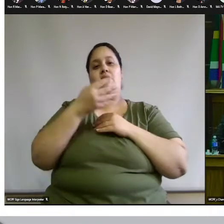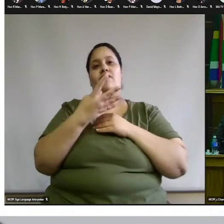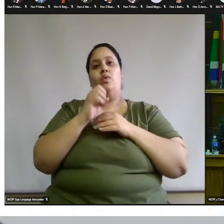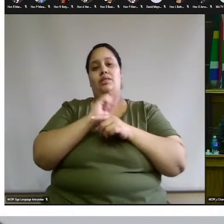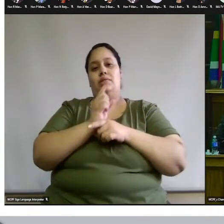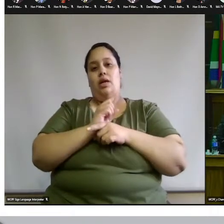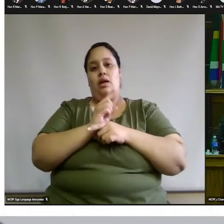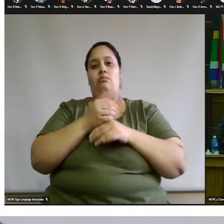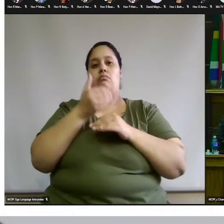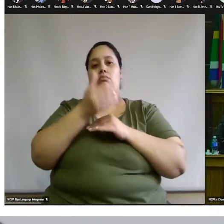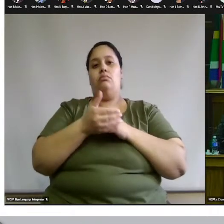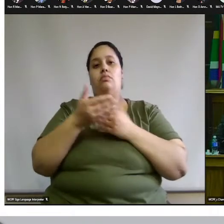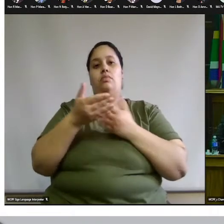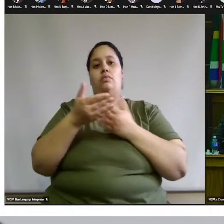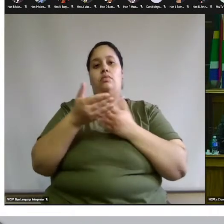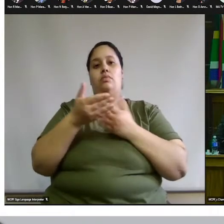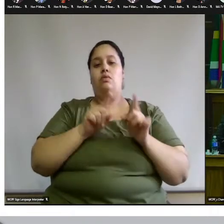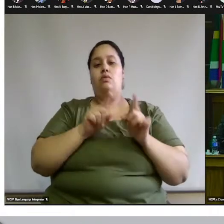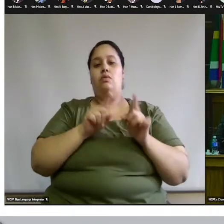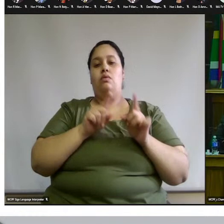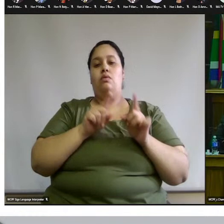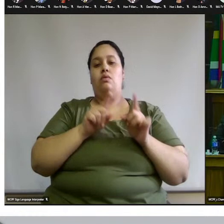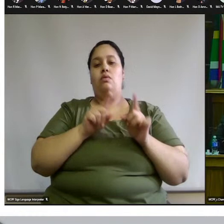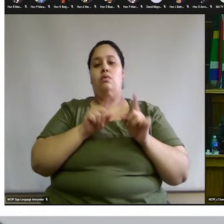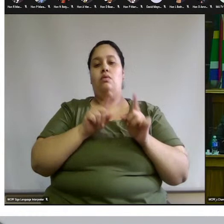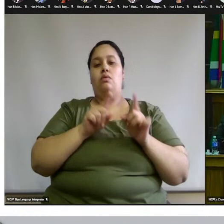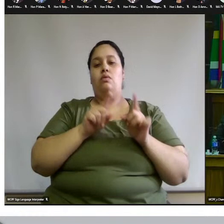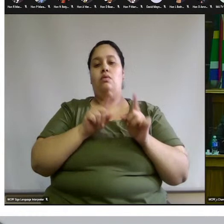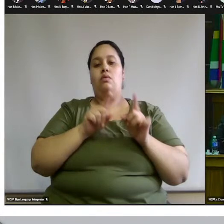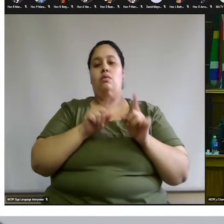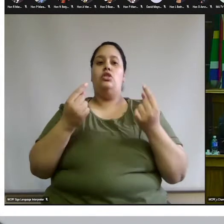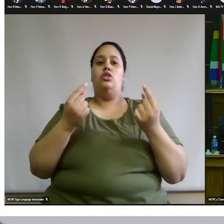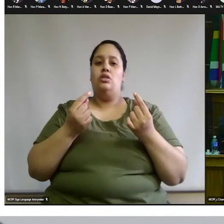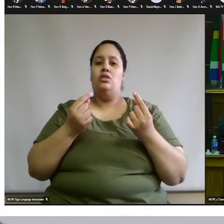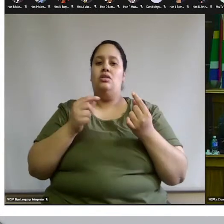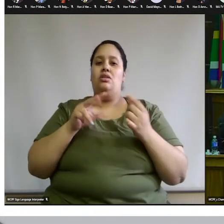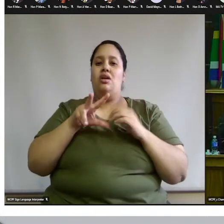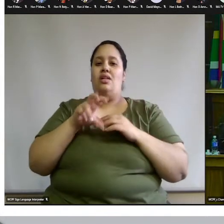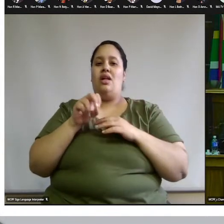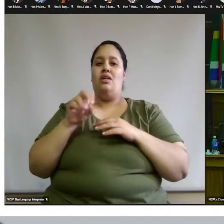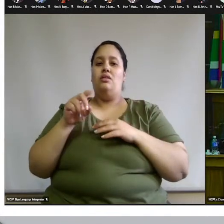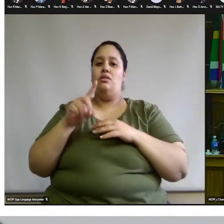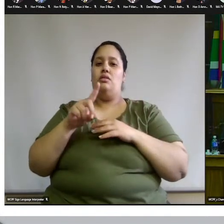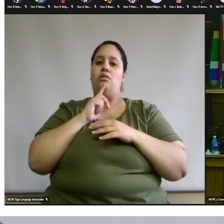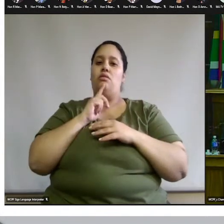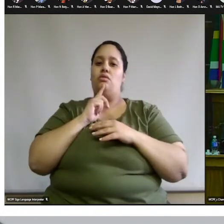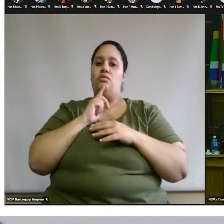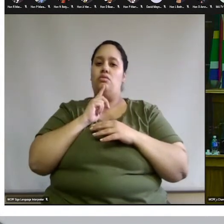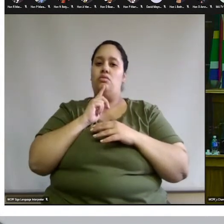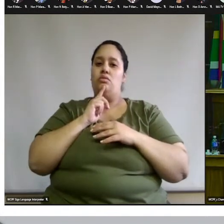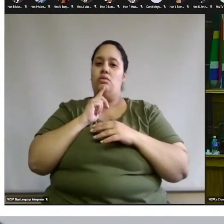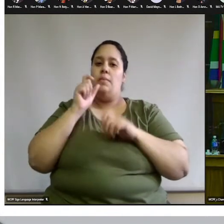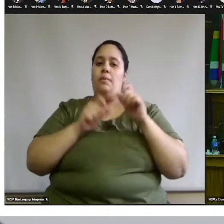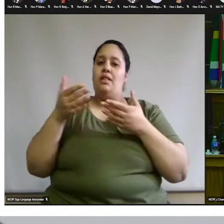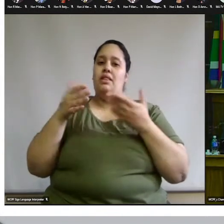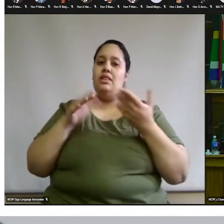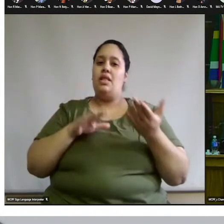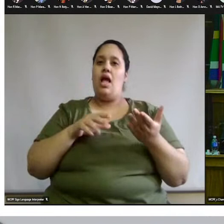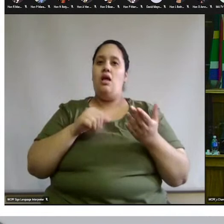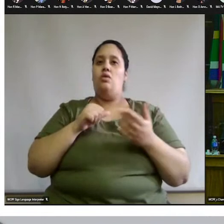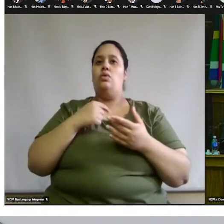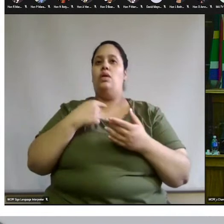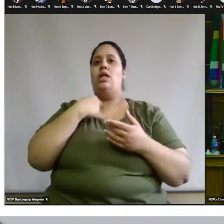suicide attempt every three seconds. It shows 800,000 die by suicide each